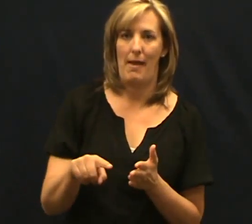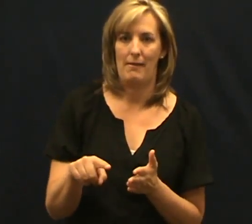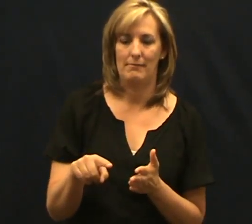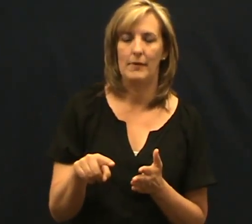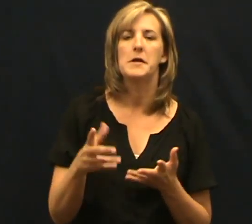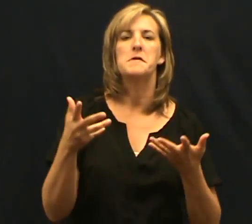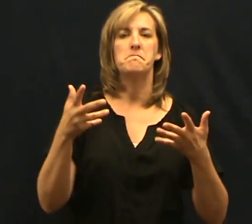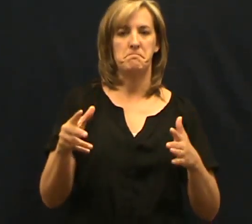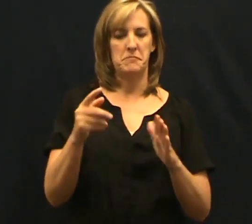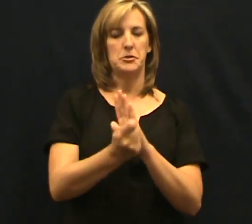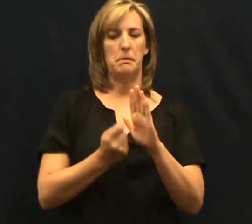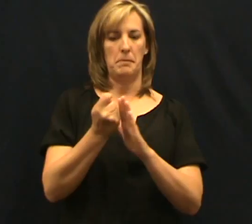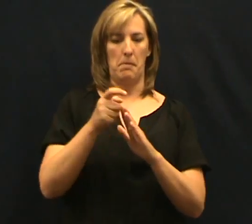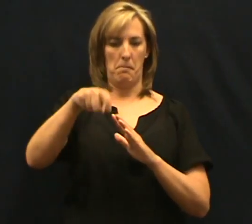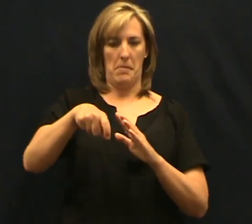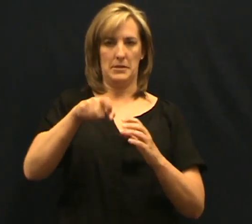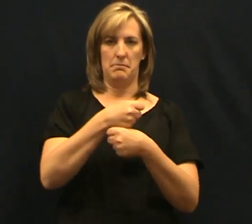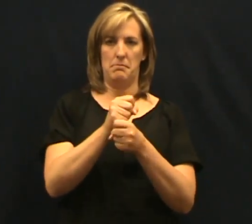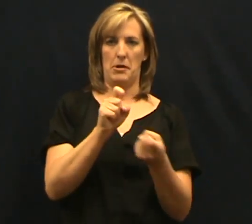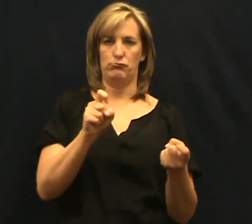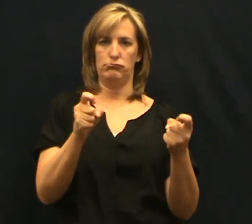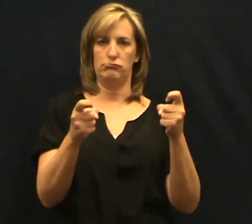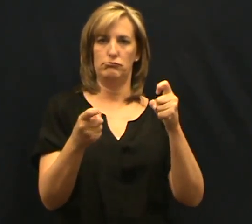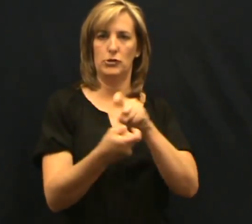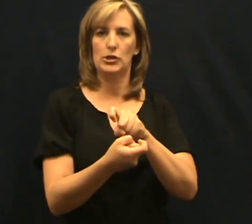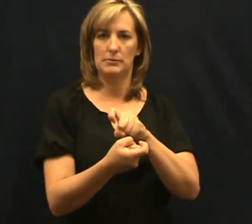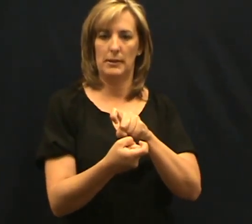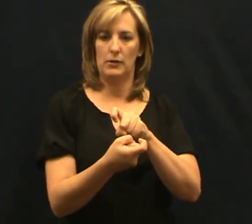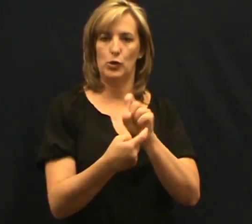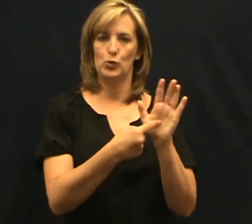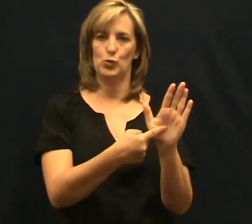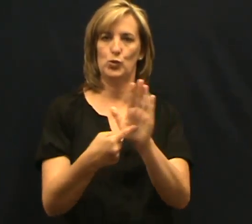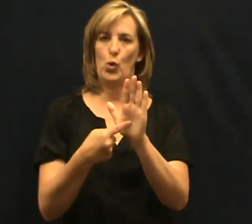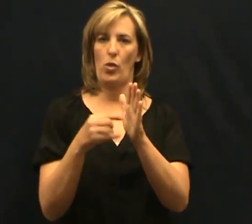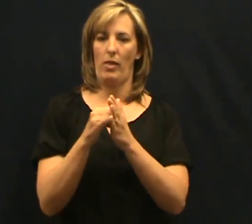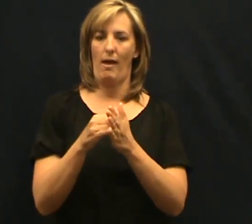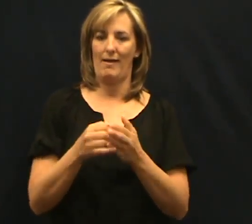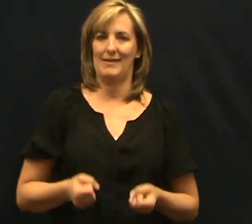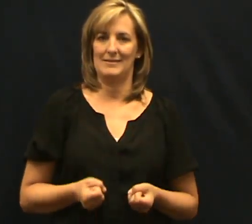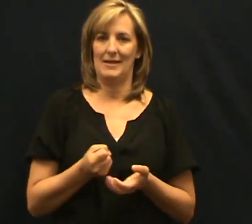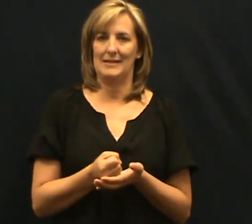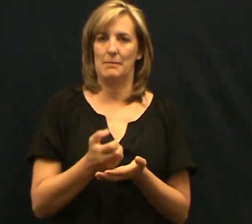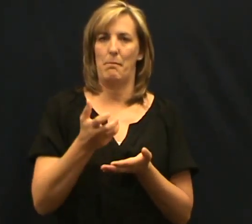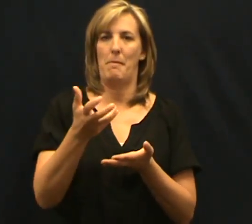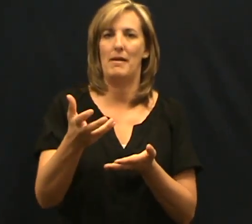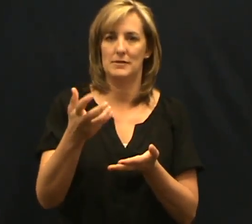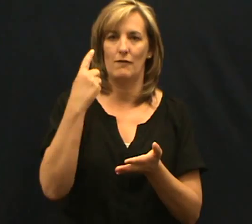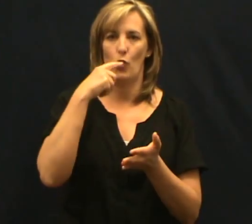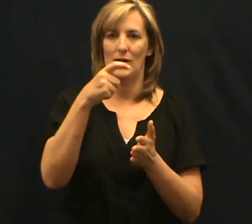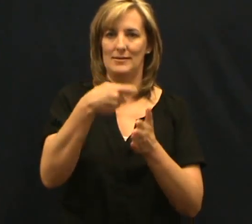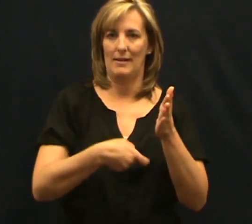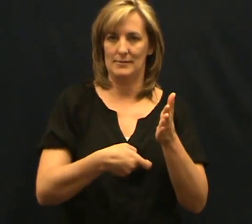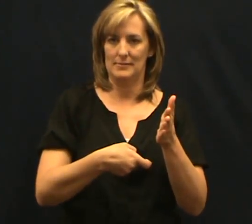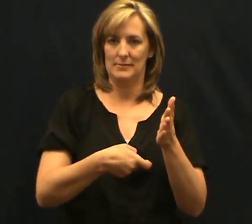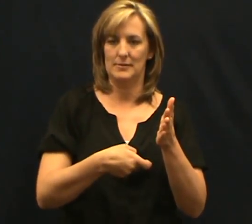adjustment to reflect that income tax expense, even though we haven't paid it yet. So we would do something like